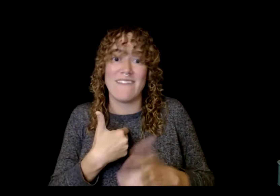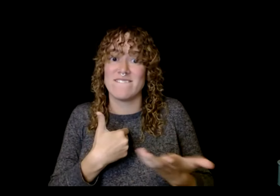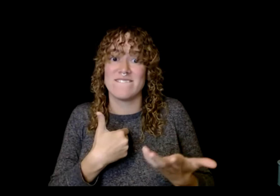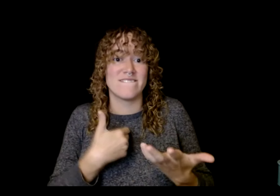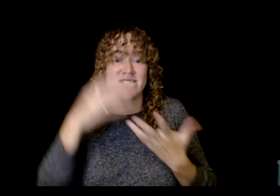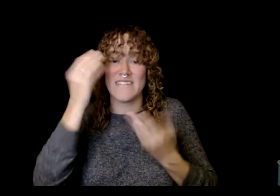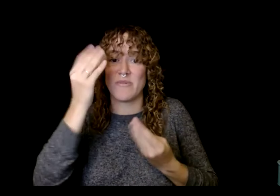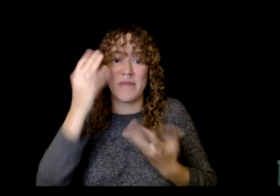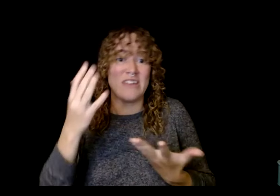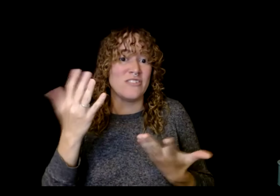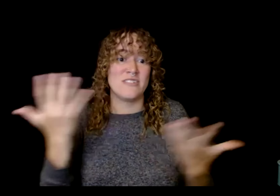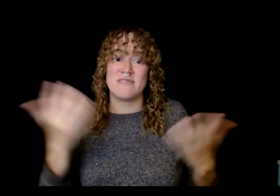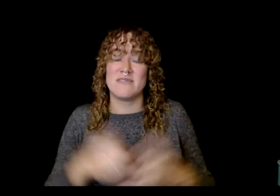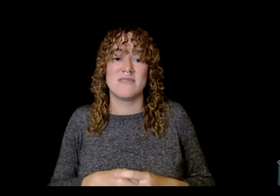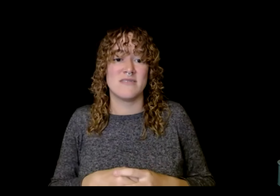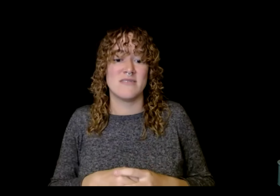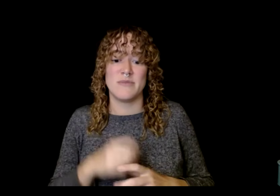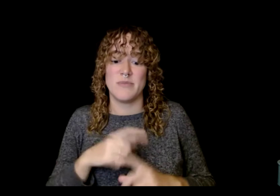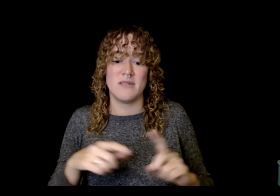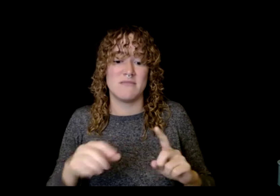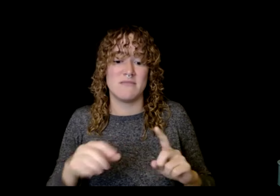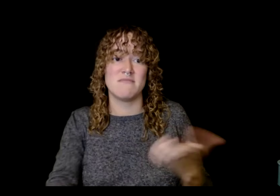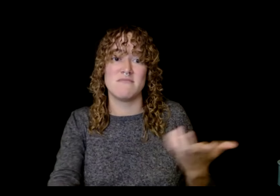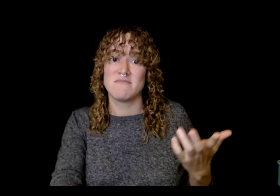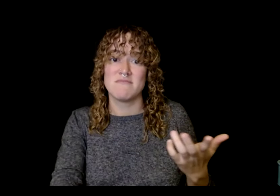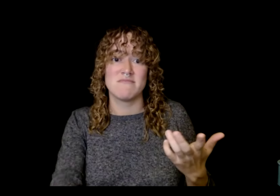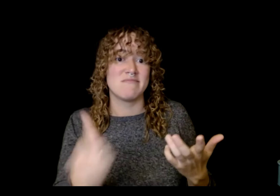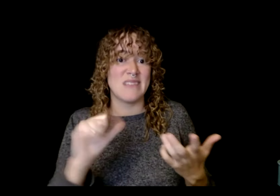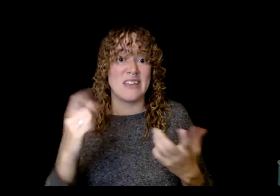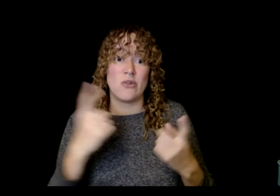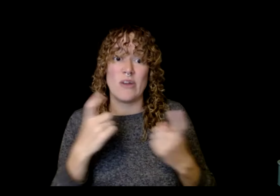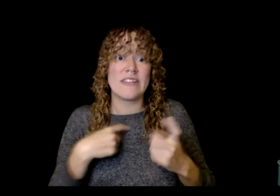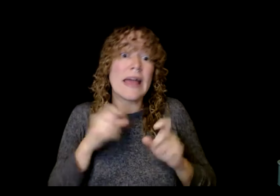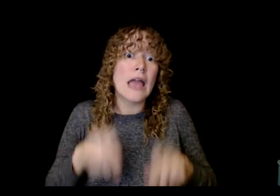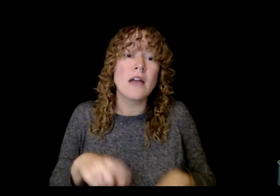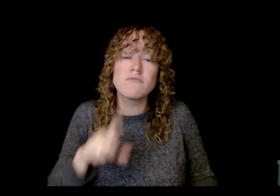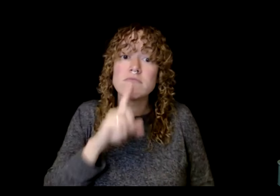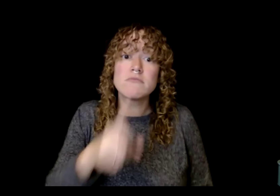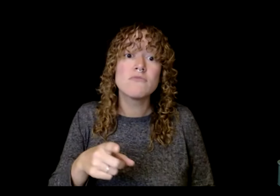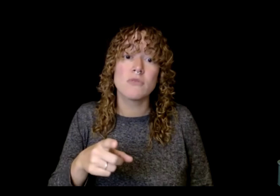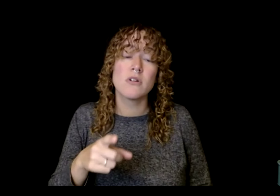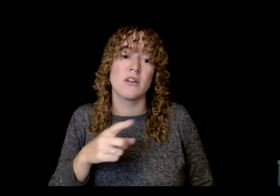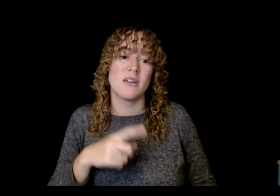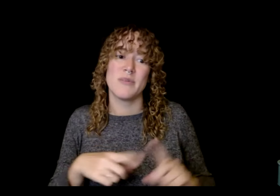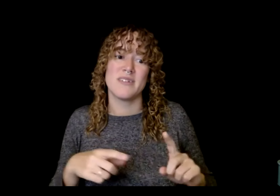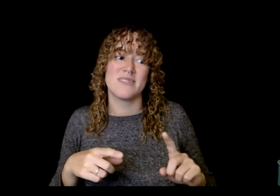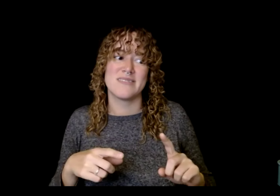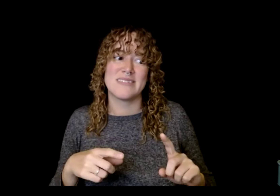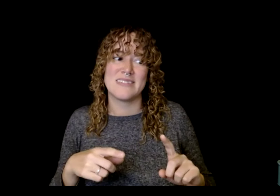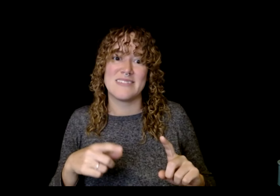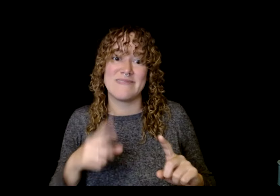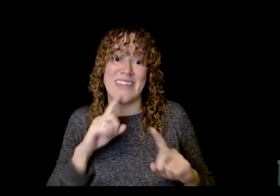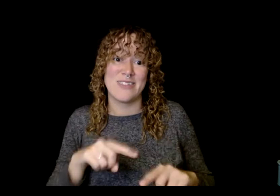yet. But happy to, I mean, if there are questions that we can answer, I'm happy to do that. But the answer is likely to be, I don't